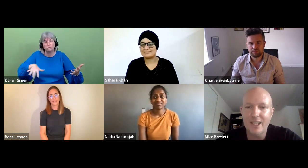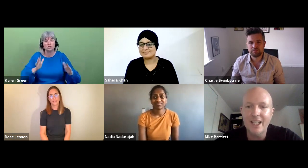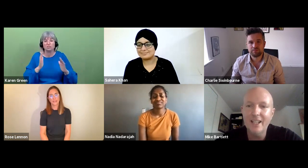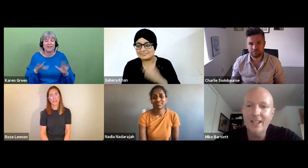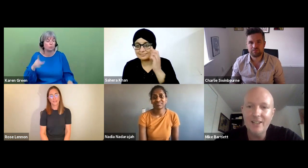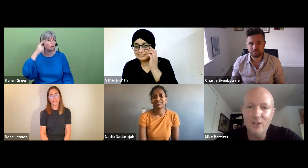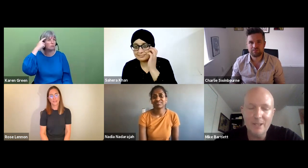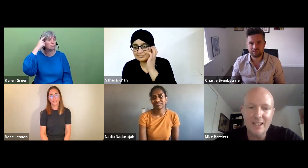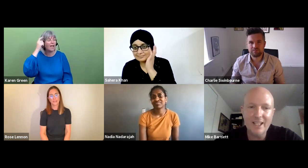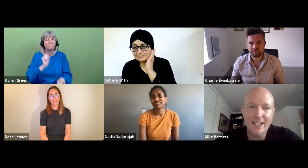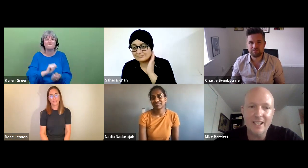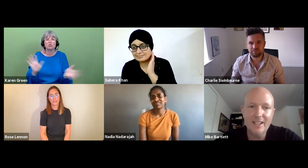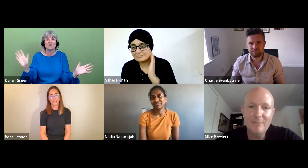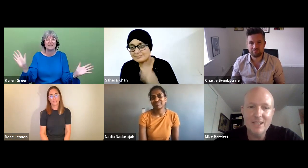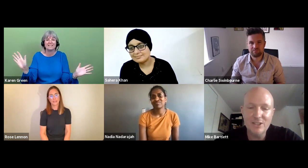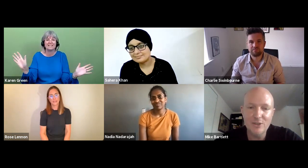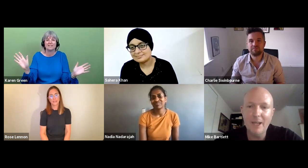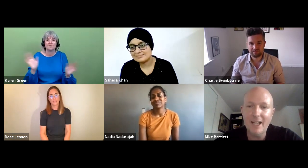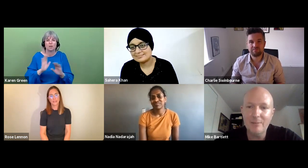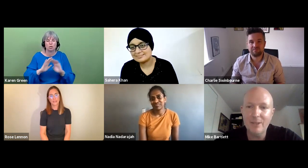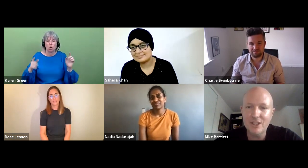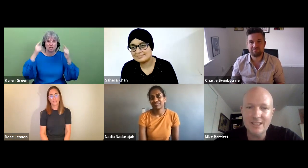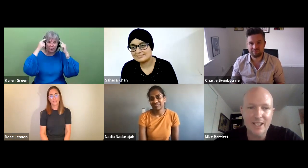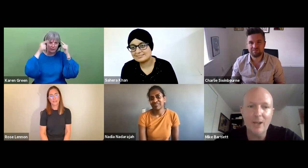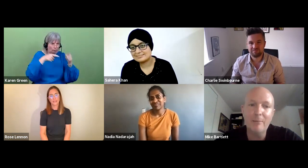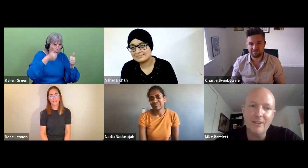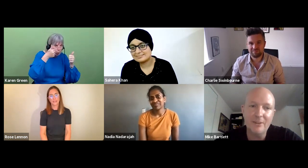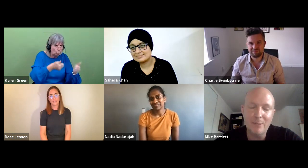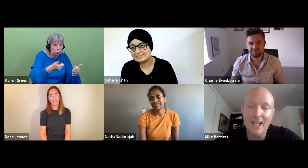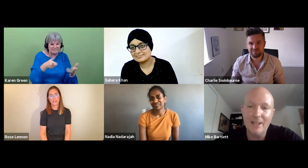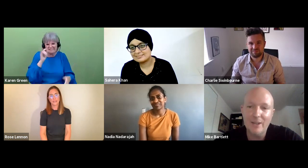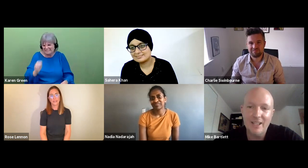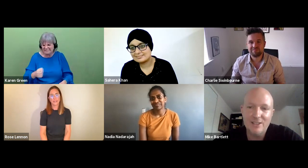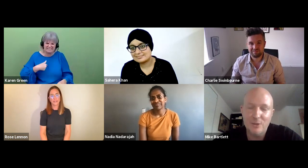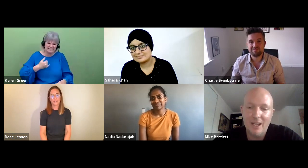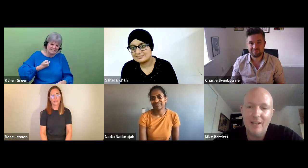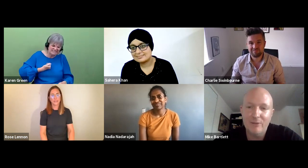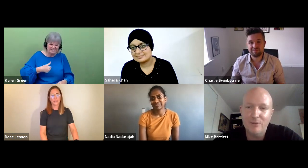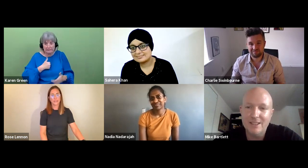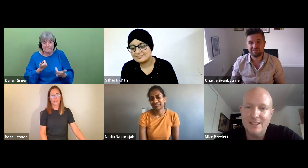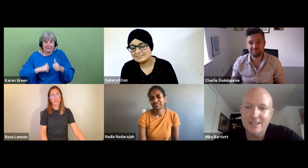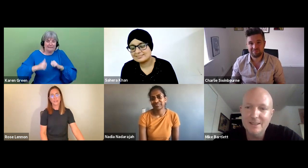free and not be thinking, is this good or bad, but just seeing what happens and playing with it. It's called a play for a reason.